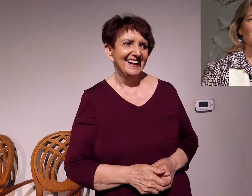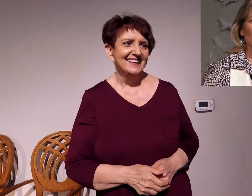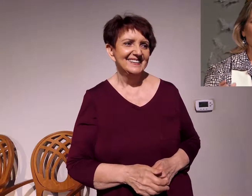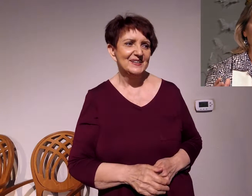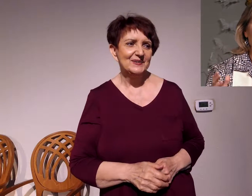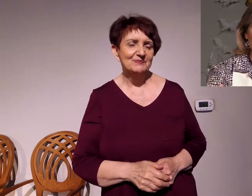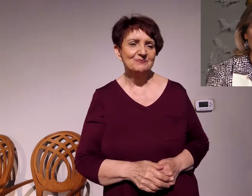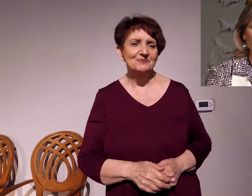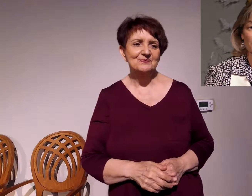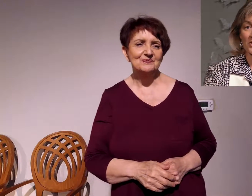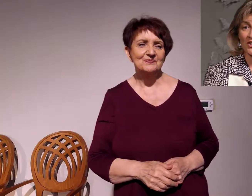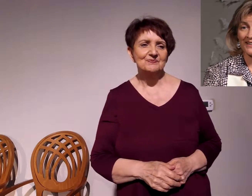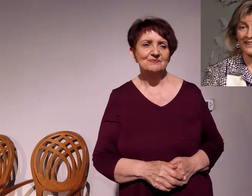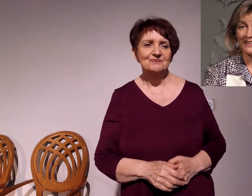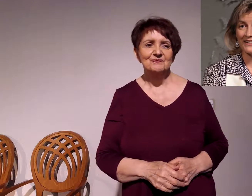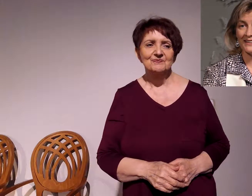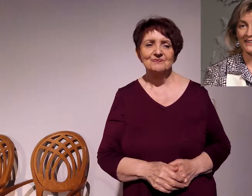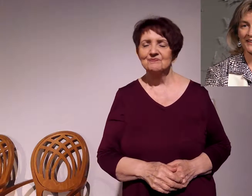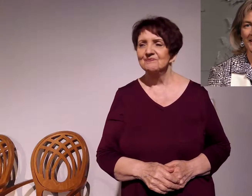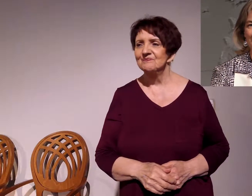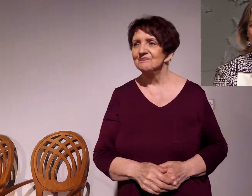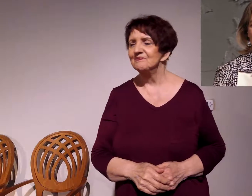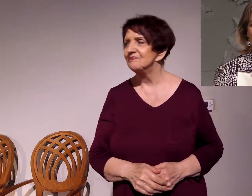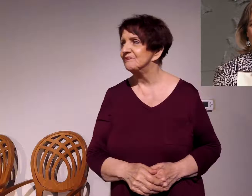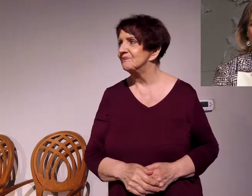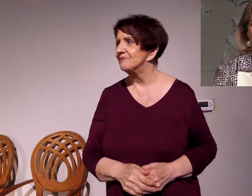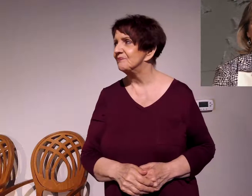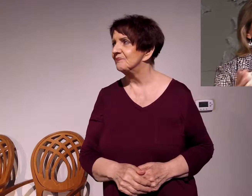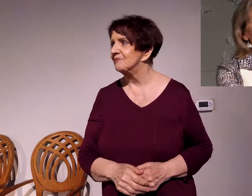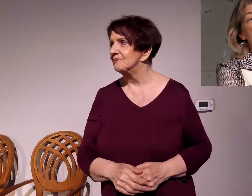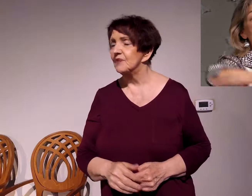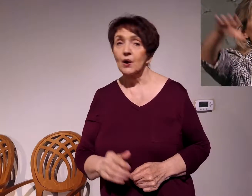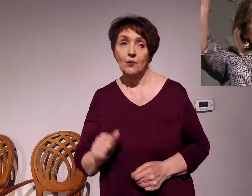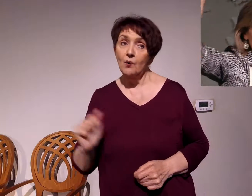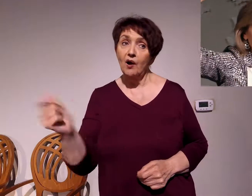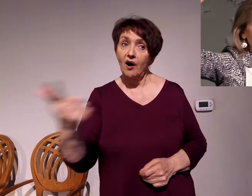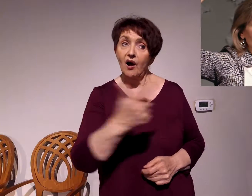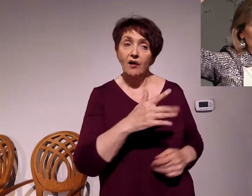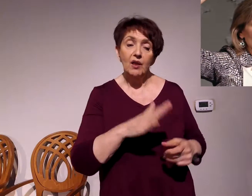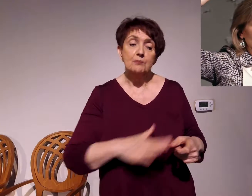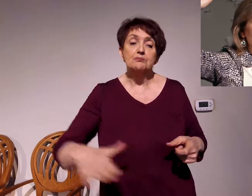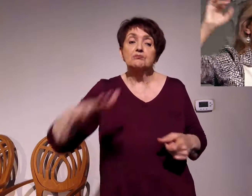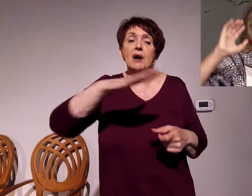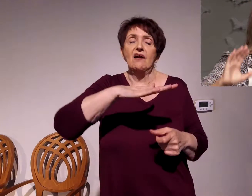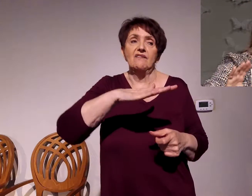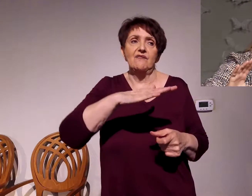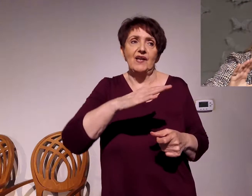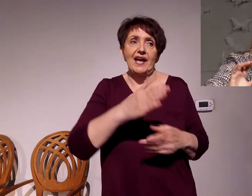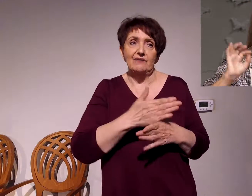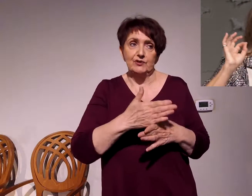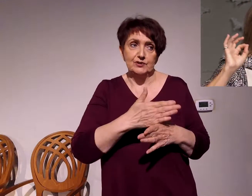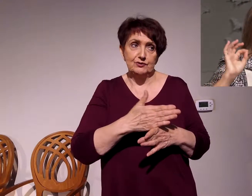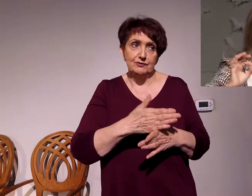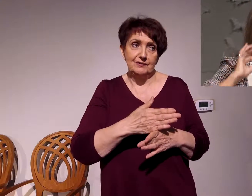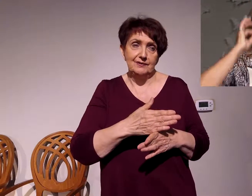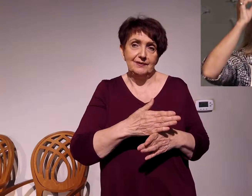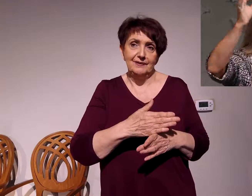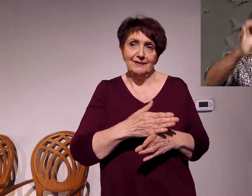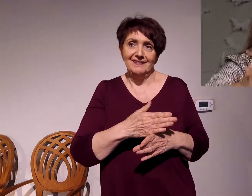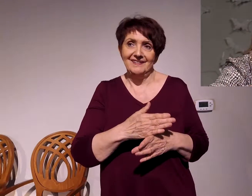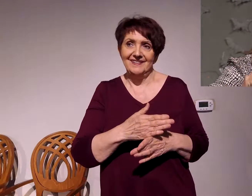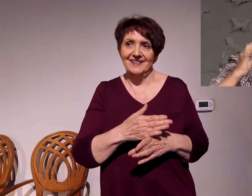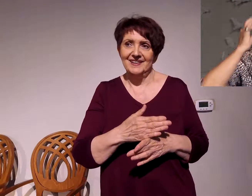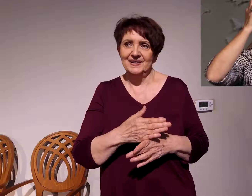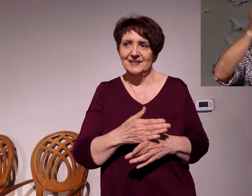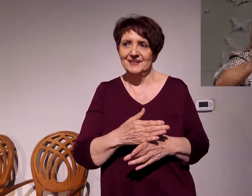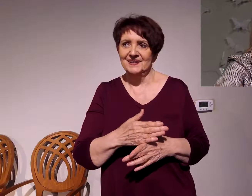That's average. That's average. Now we're all above that. Now we're all above that average. Not currently. I'm just talking about